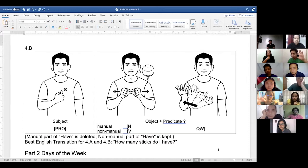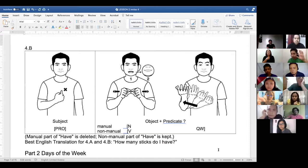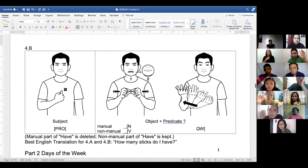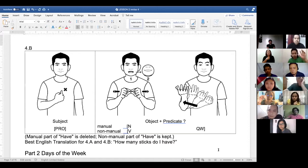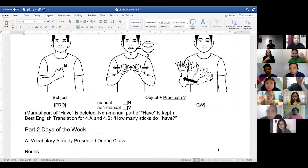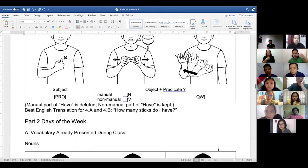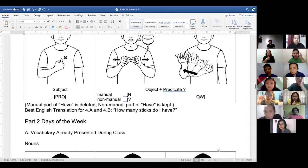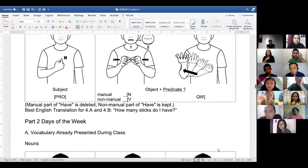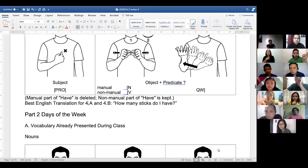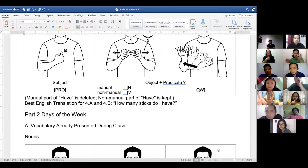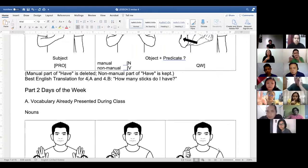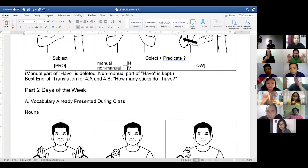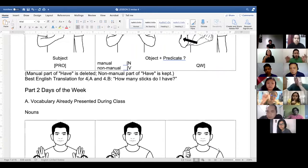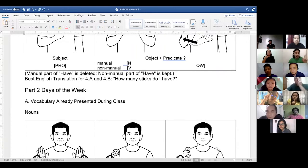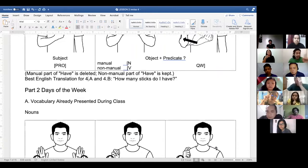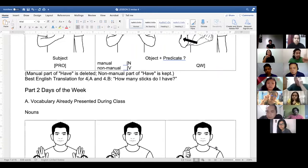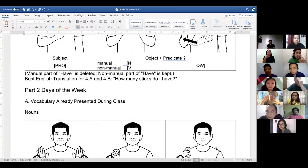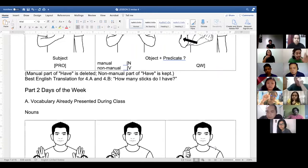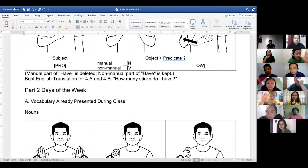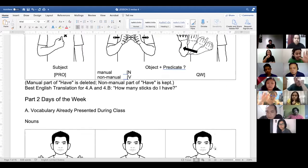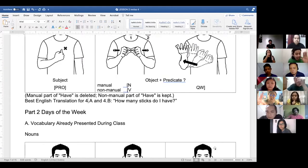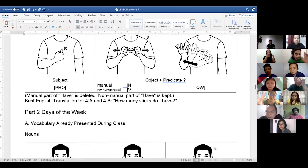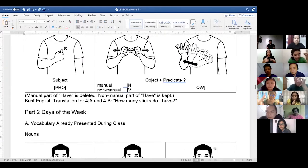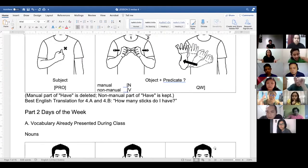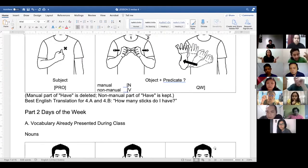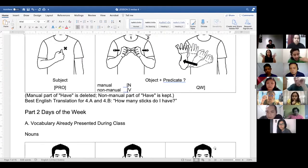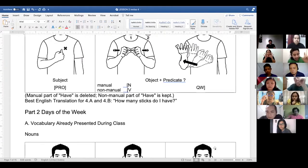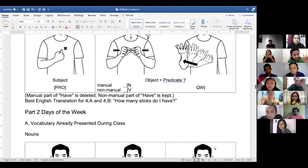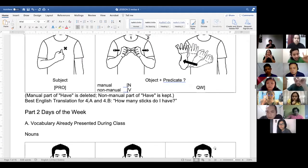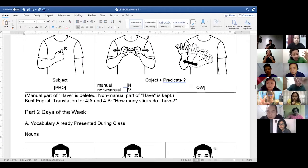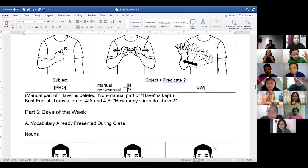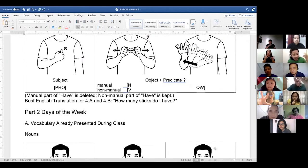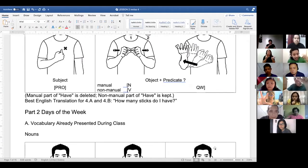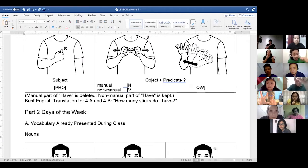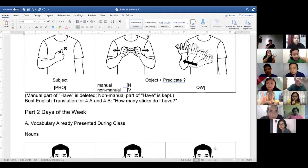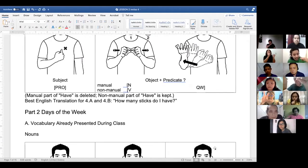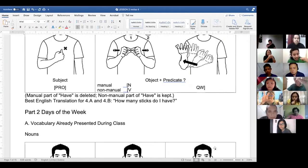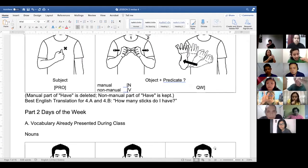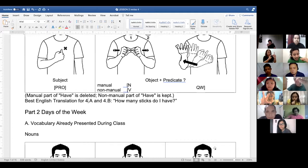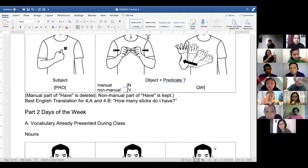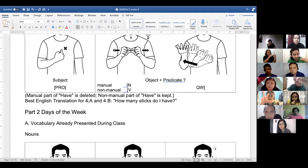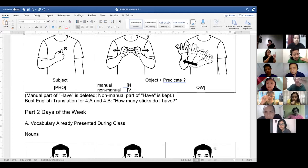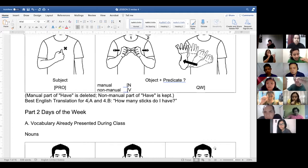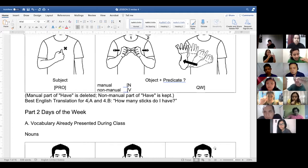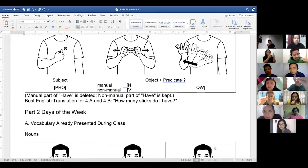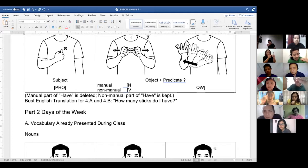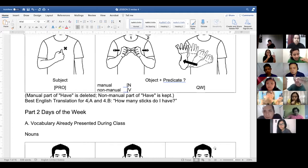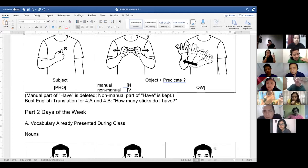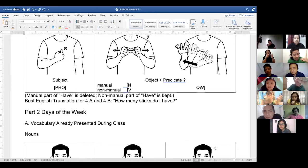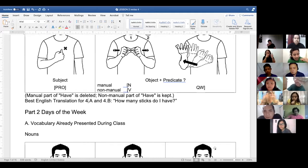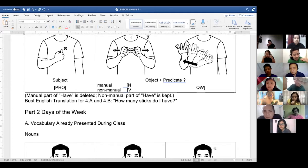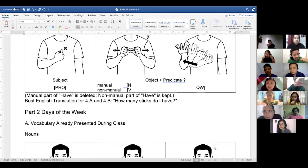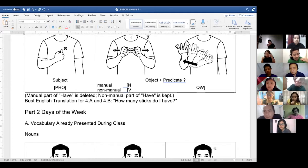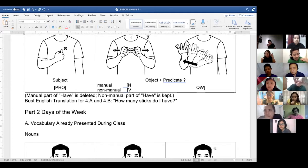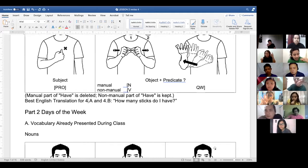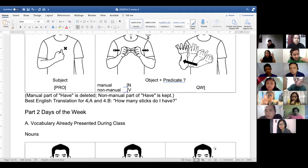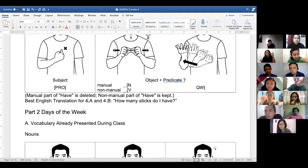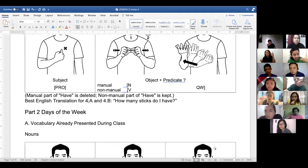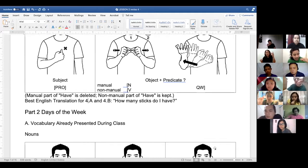important, I think. So when you change one thing, you have to look through and find out if you have